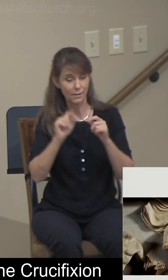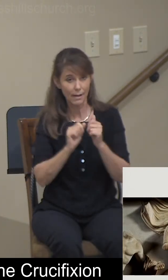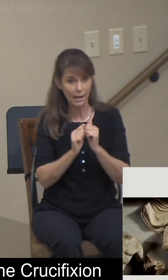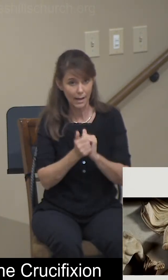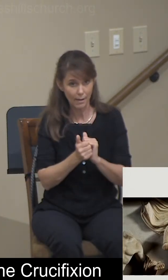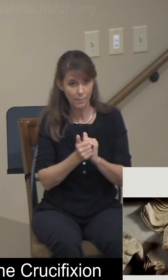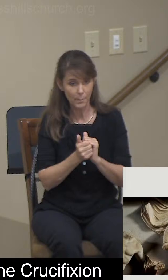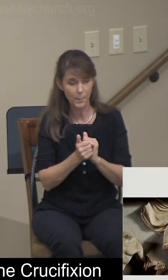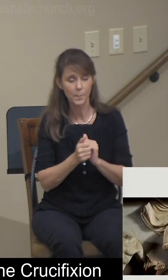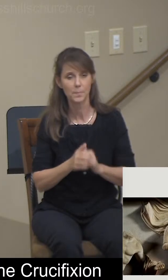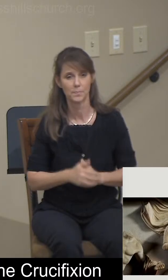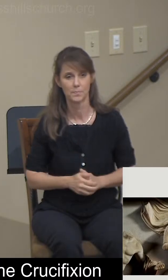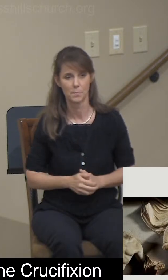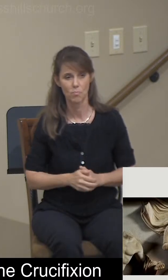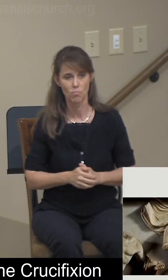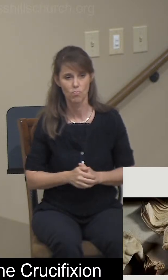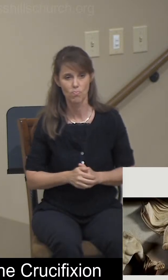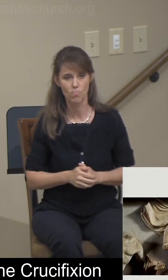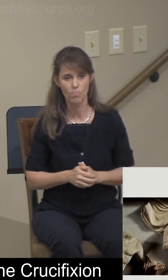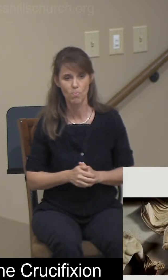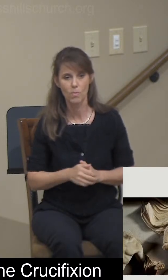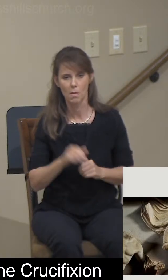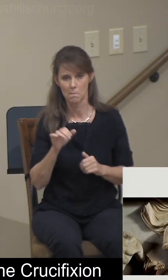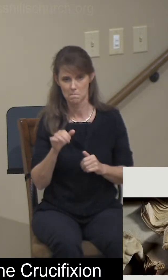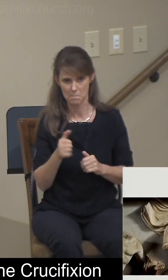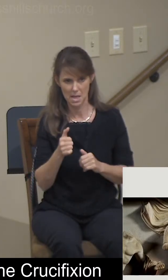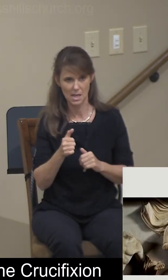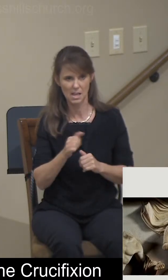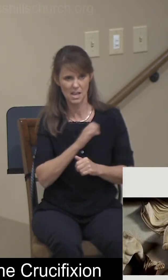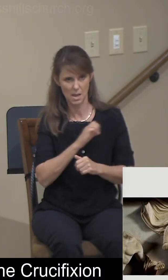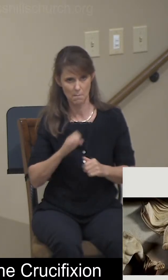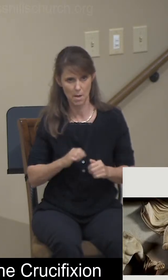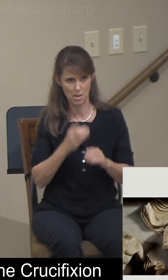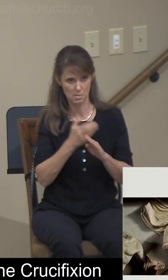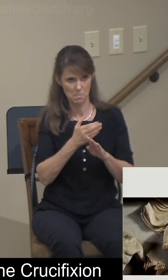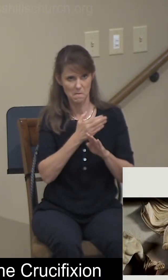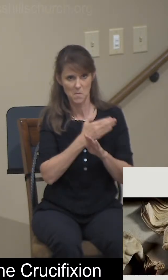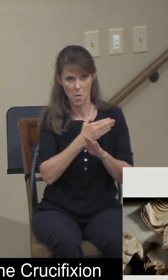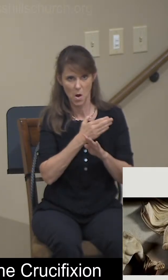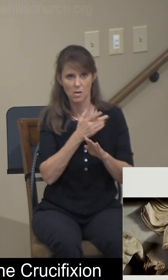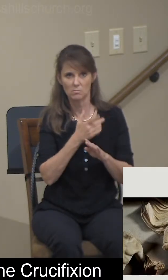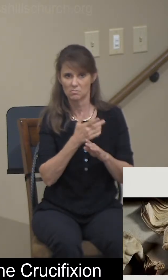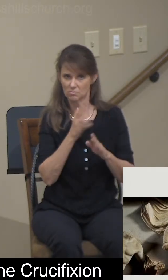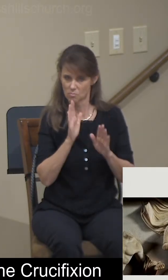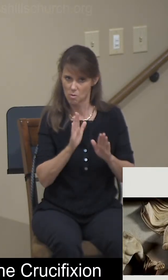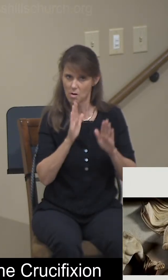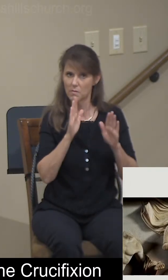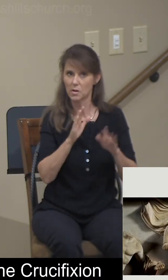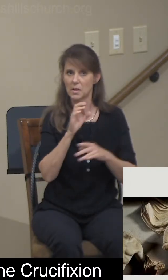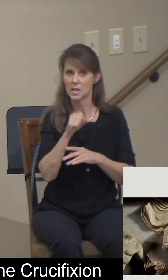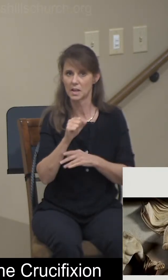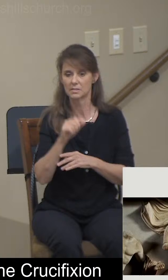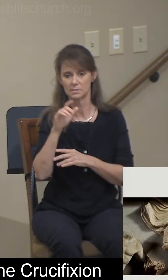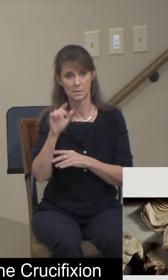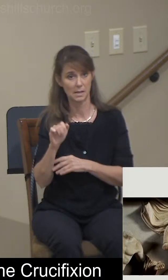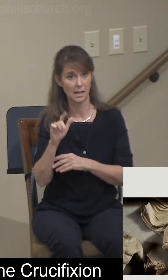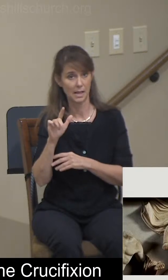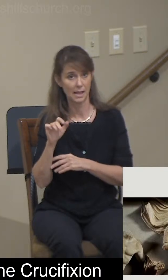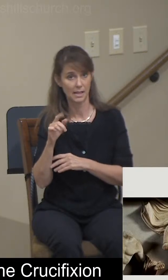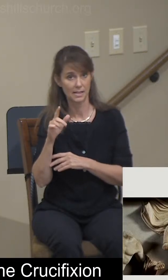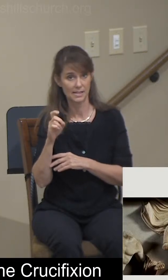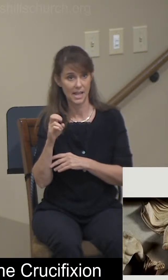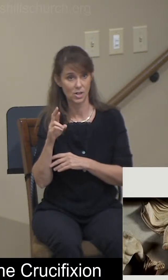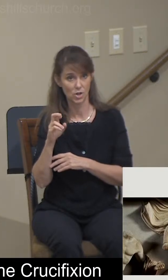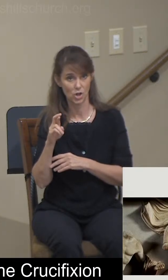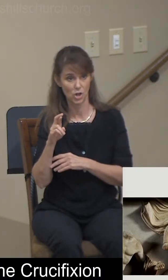of the great conquering empires that came before them, Greece was not, and Alexander did not merely want you to retain your